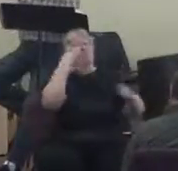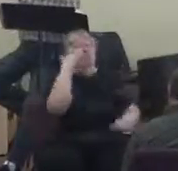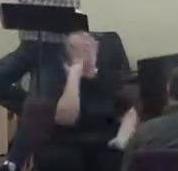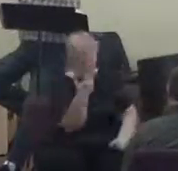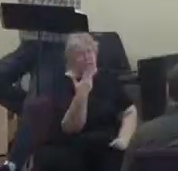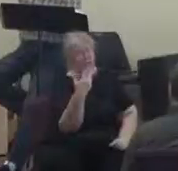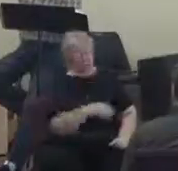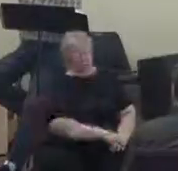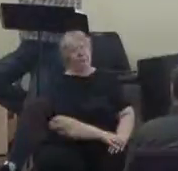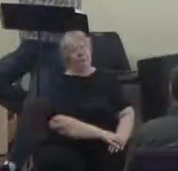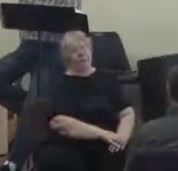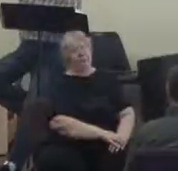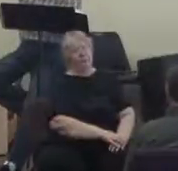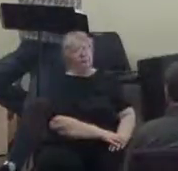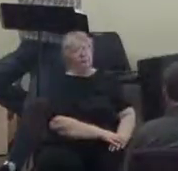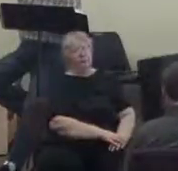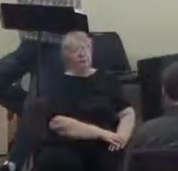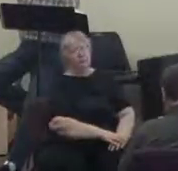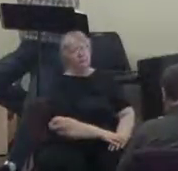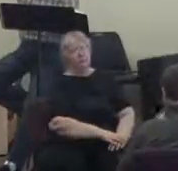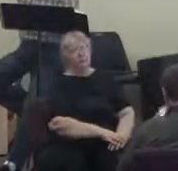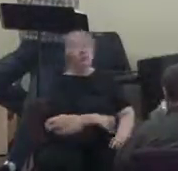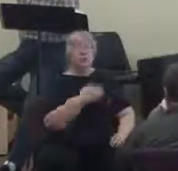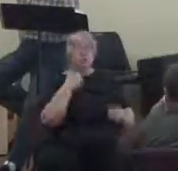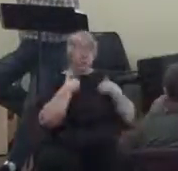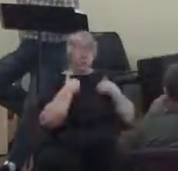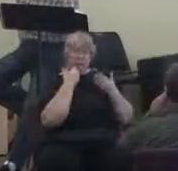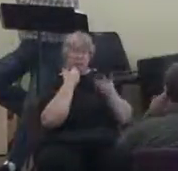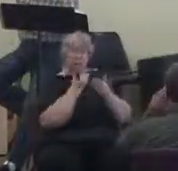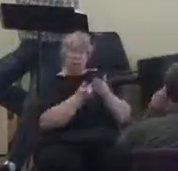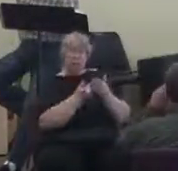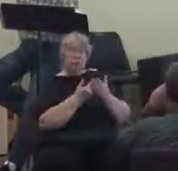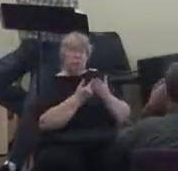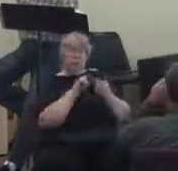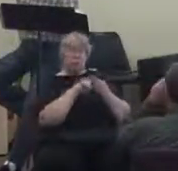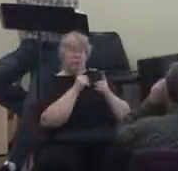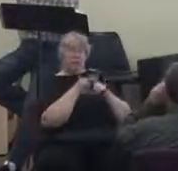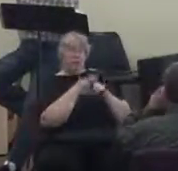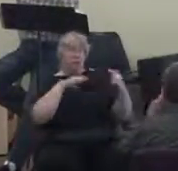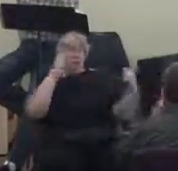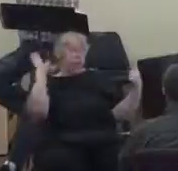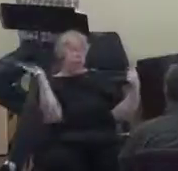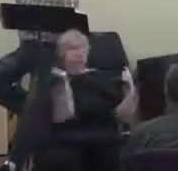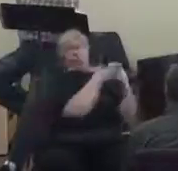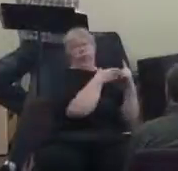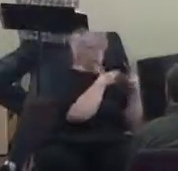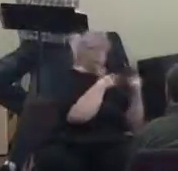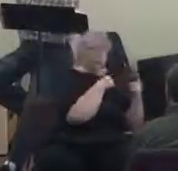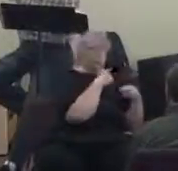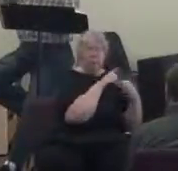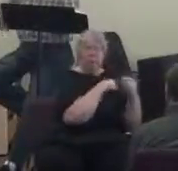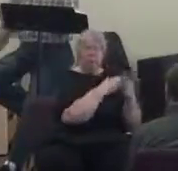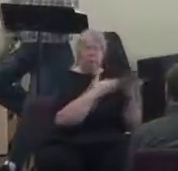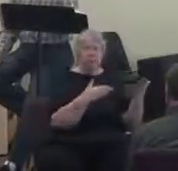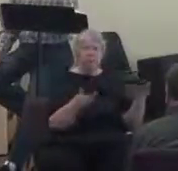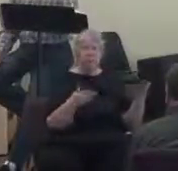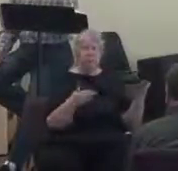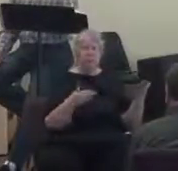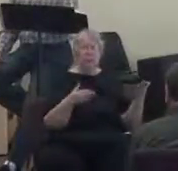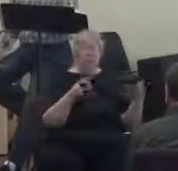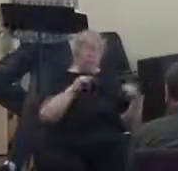of you have been slapped in the face by a good friend or somebody you work with or somewhere about something? Didn't it